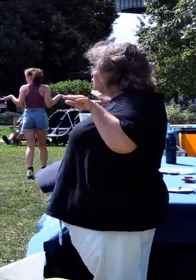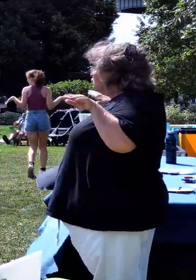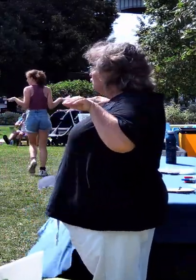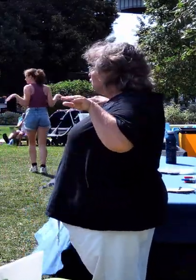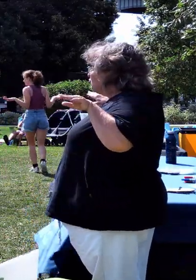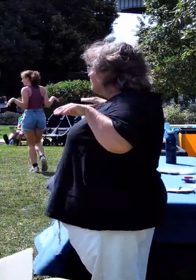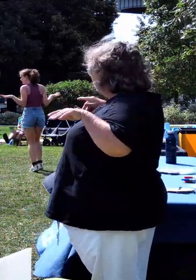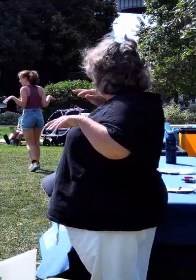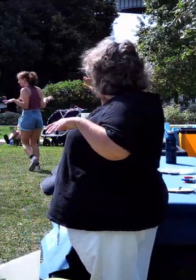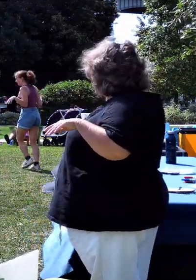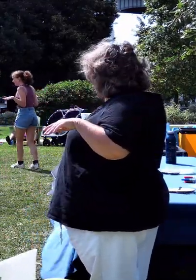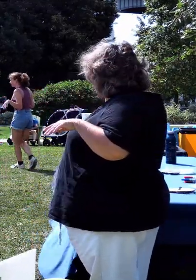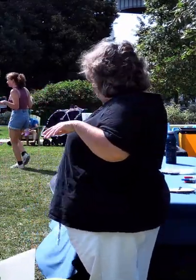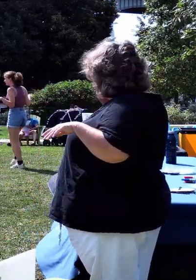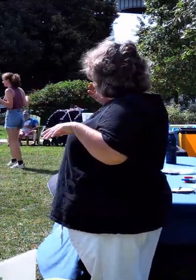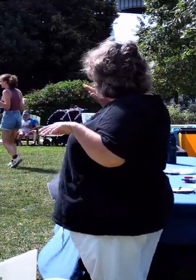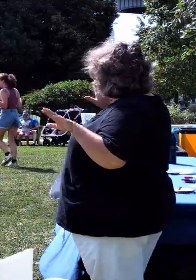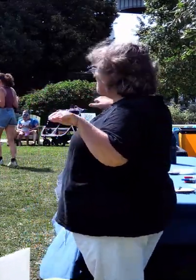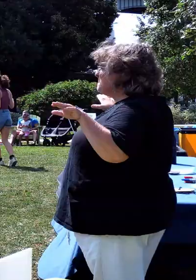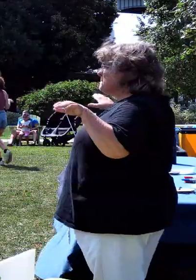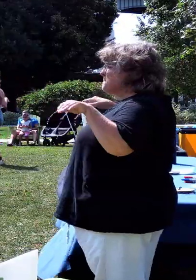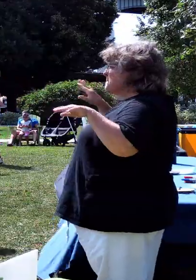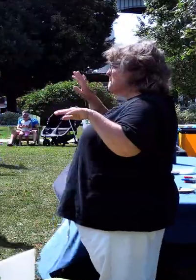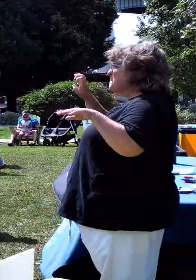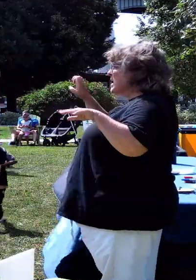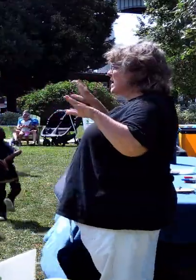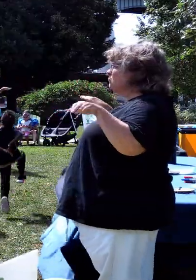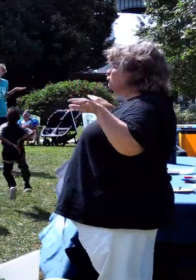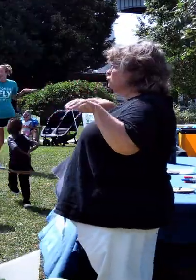we might have, that's a very good bee.